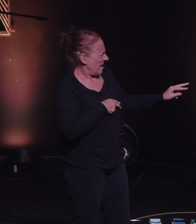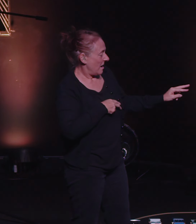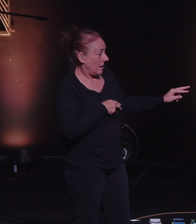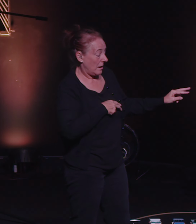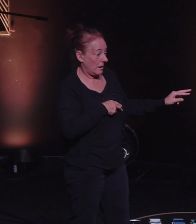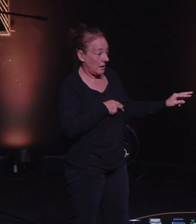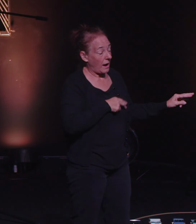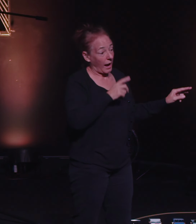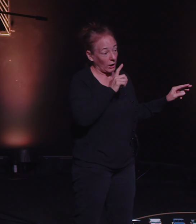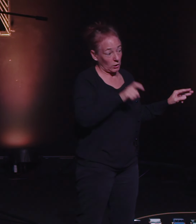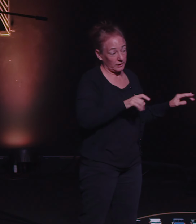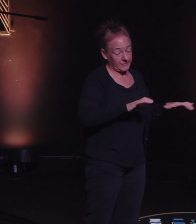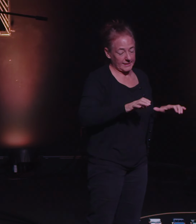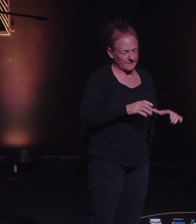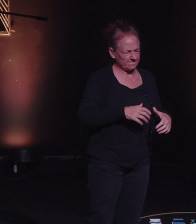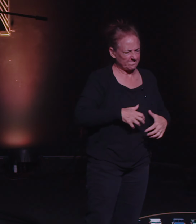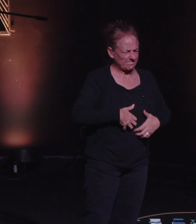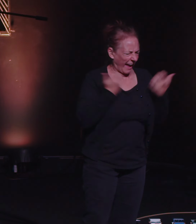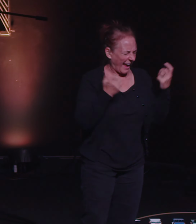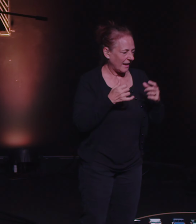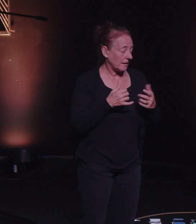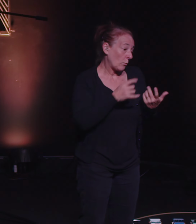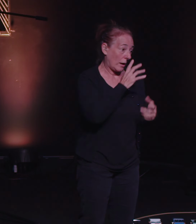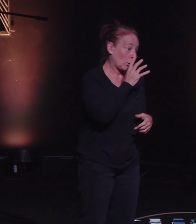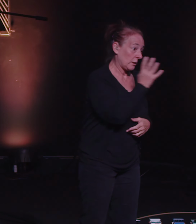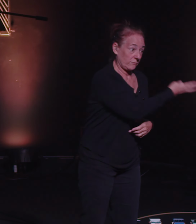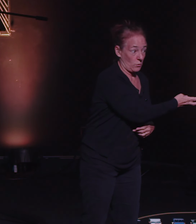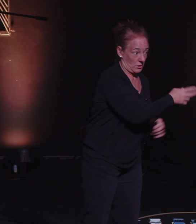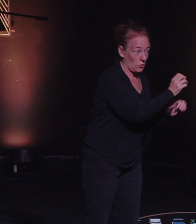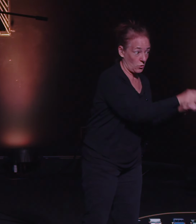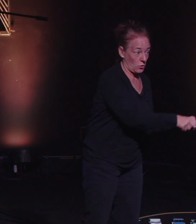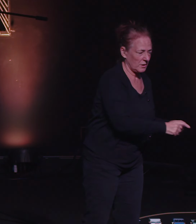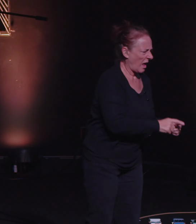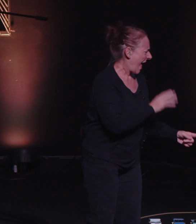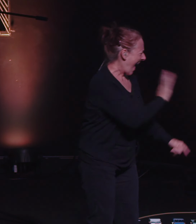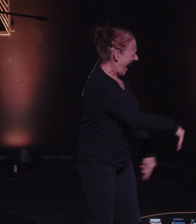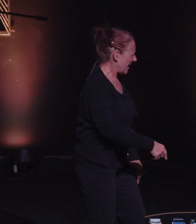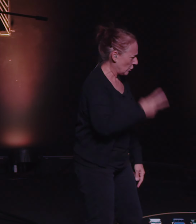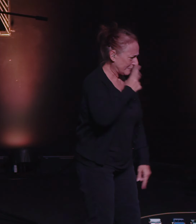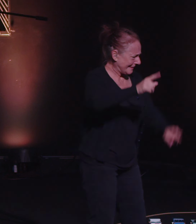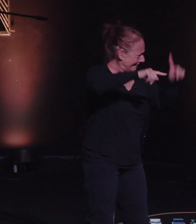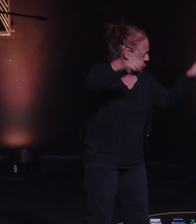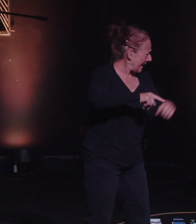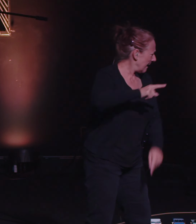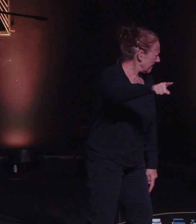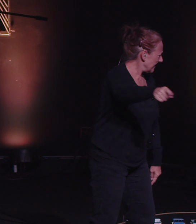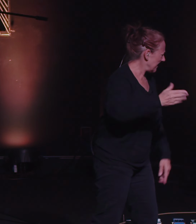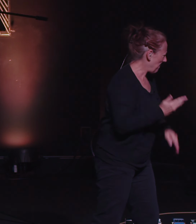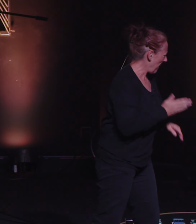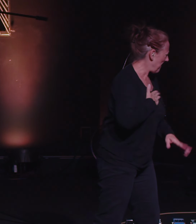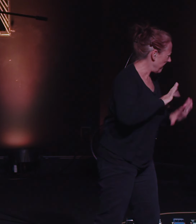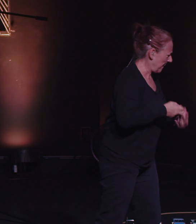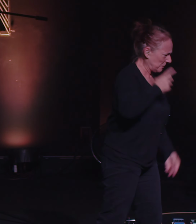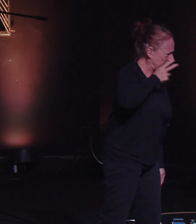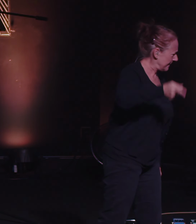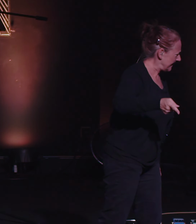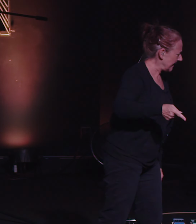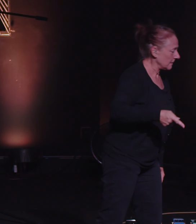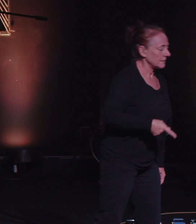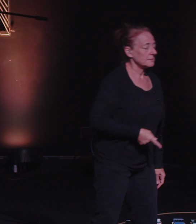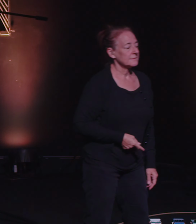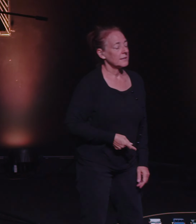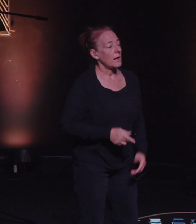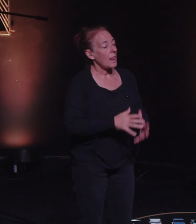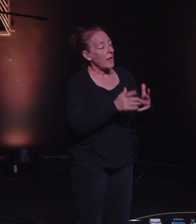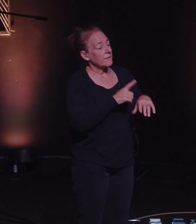Now, I could have done several things. Could have ignored it. Could have went up to the person and said, hey, this will really bother my family. What I did is what